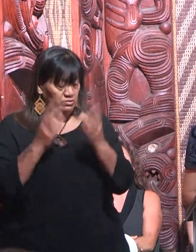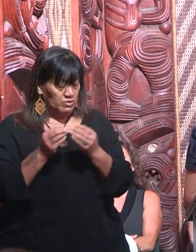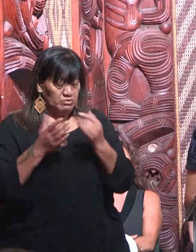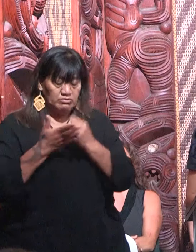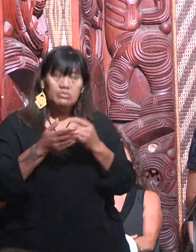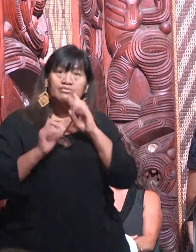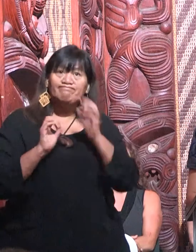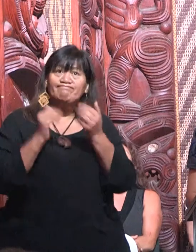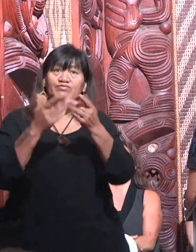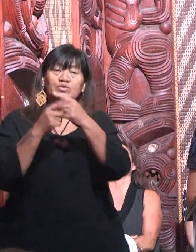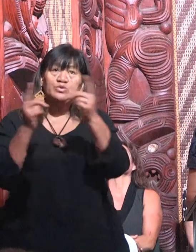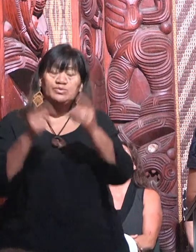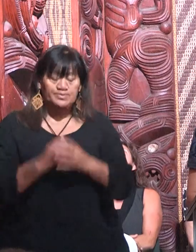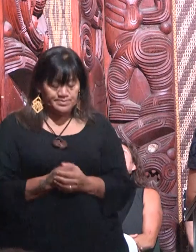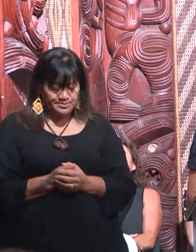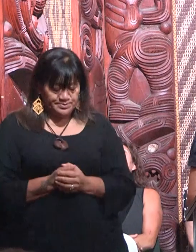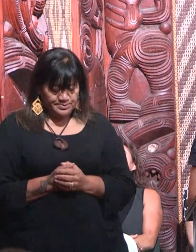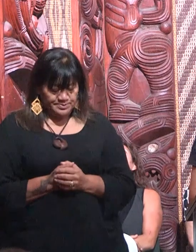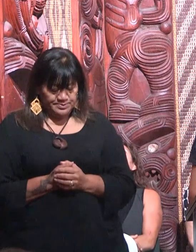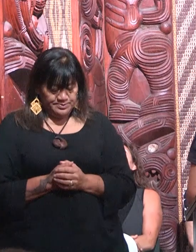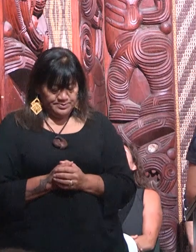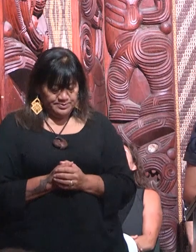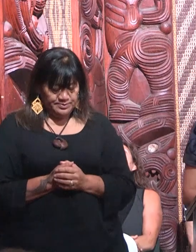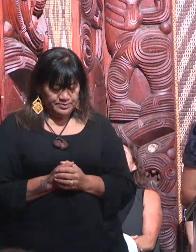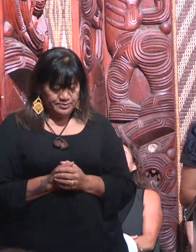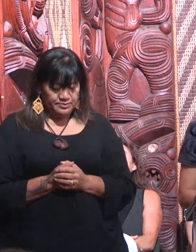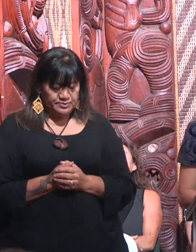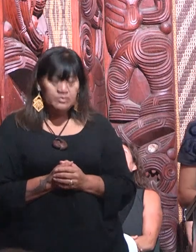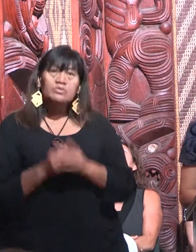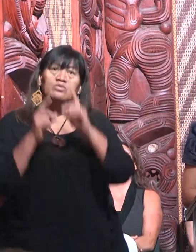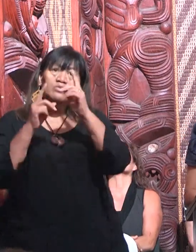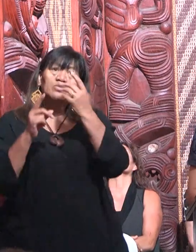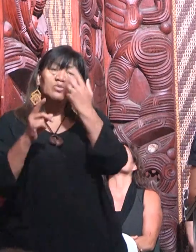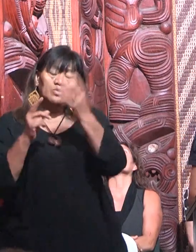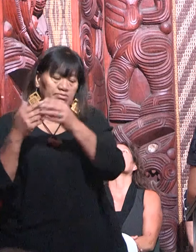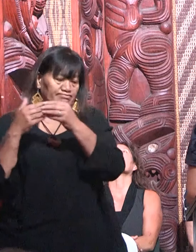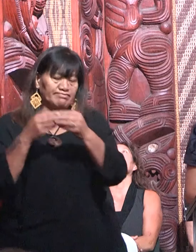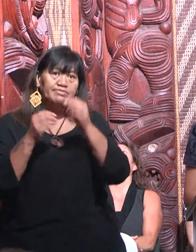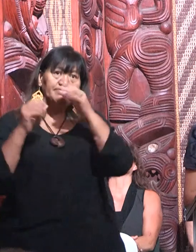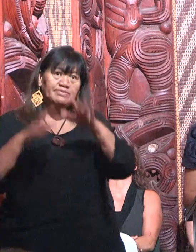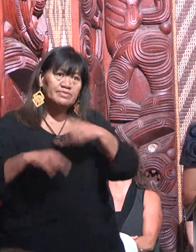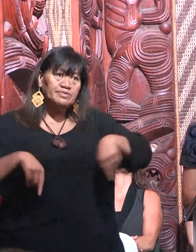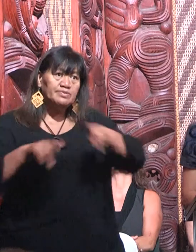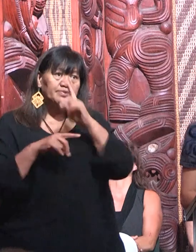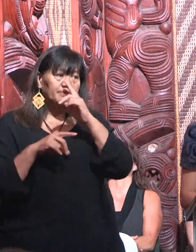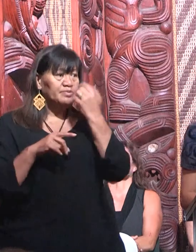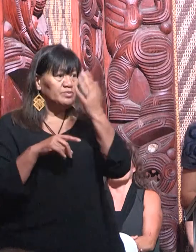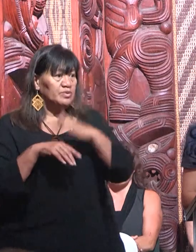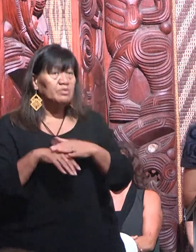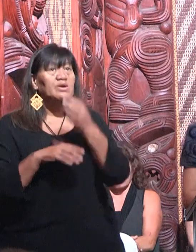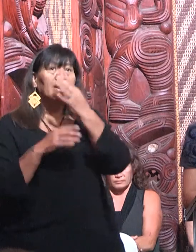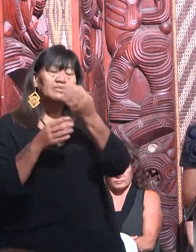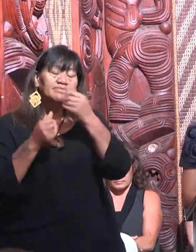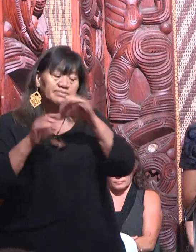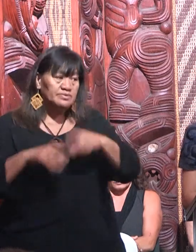sins before you. Ki tero ātawhae mai e ihoa ki a mātou I tēnei